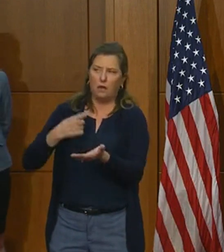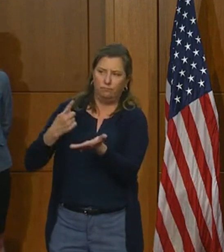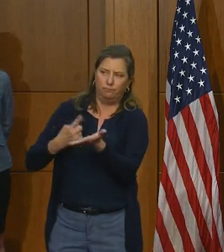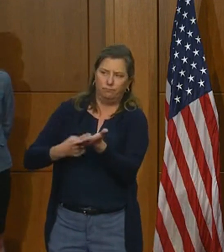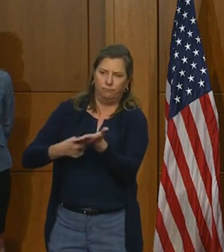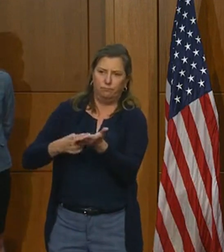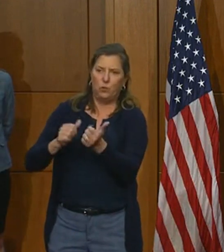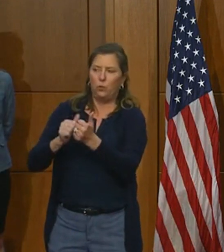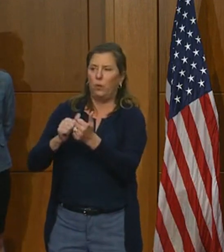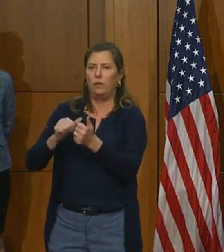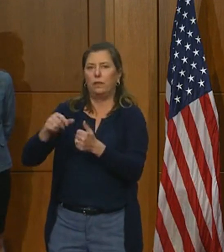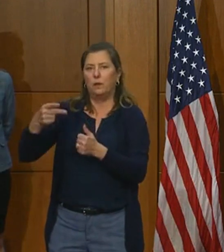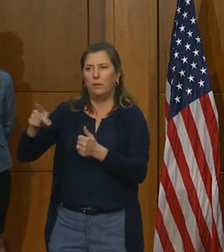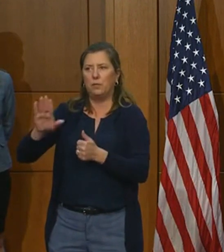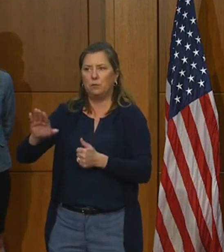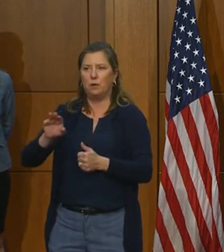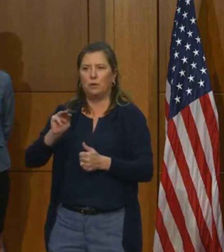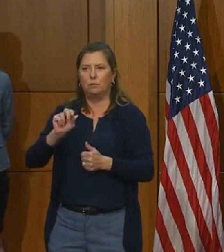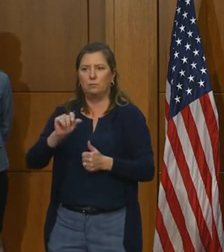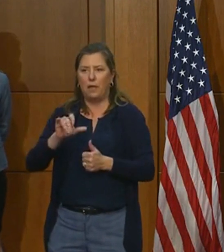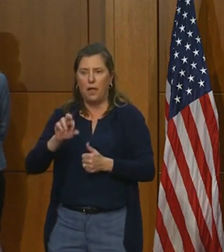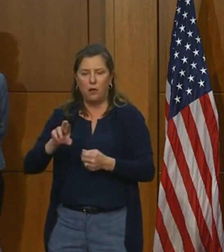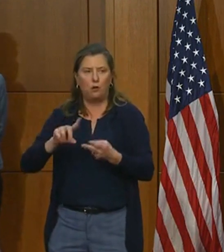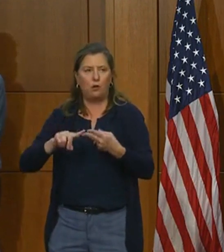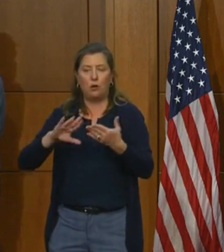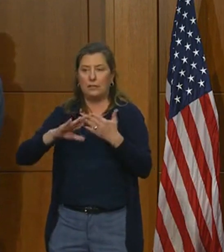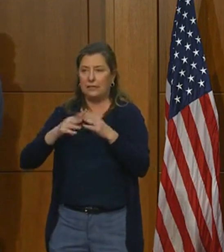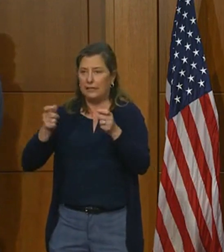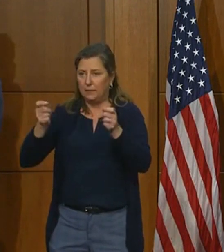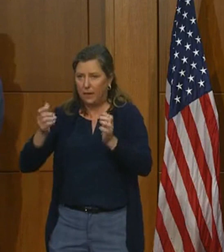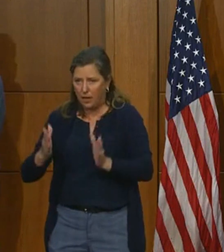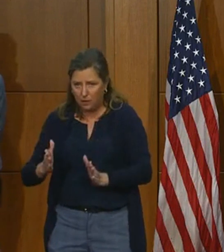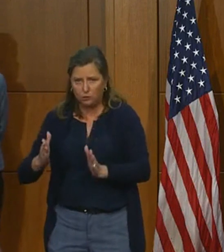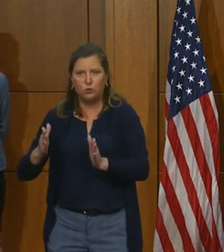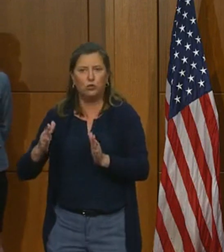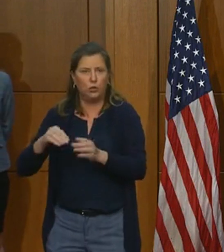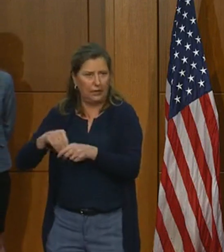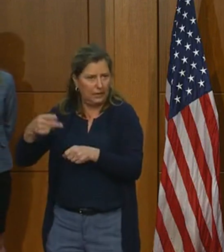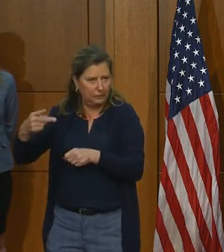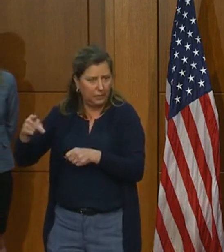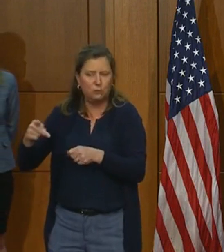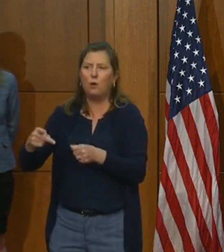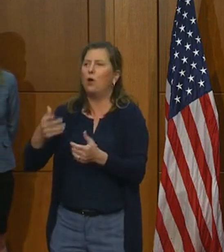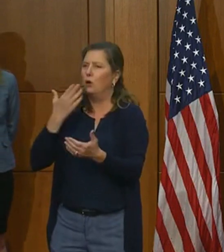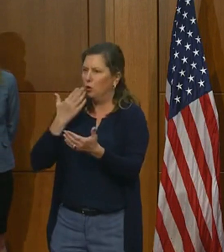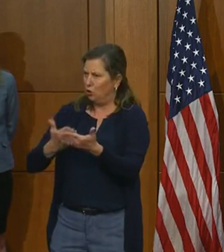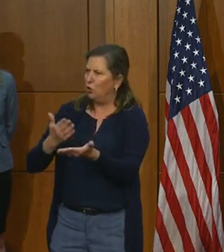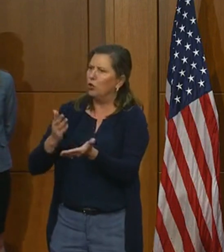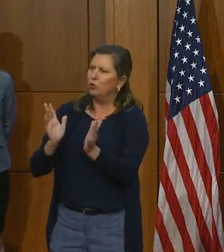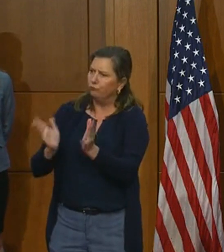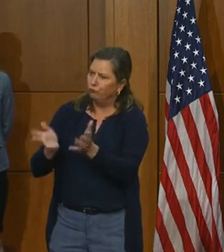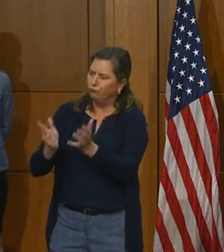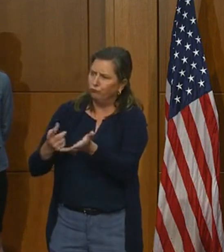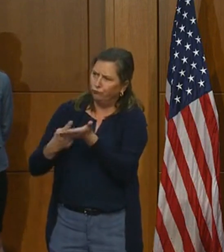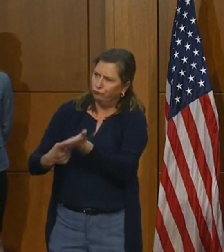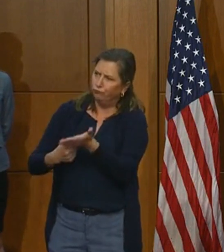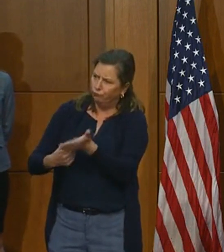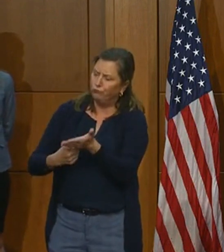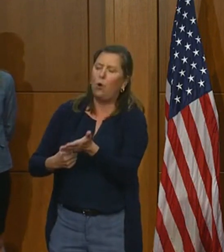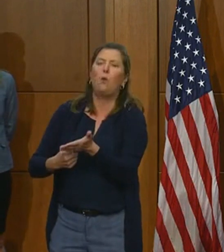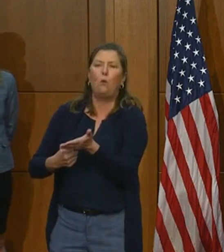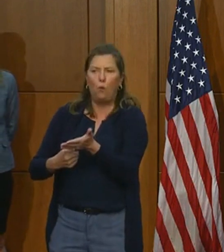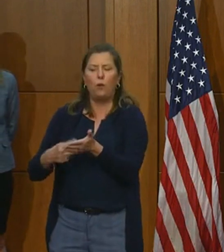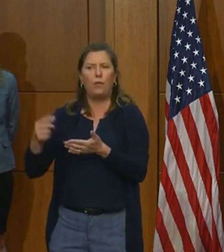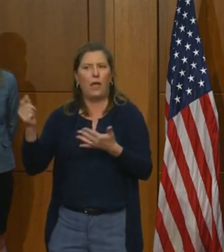the mayor, city manager of Petersburg. We had a good conversation in which they